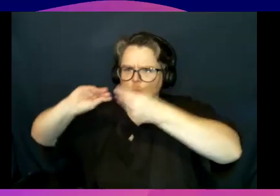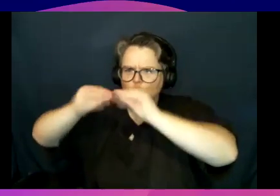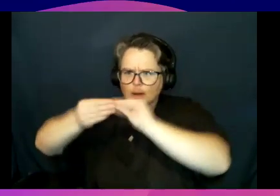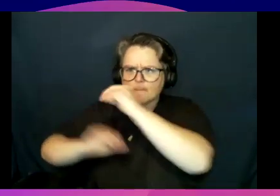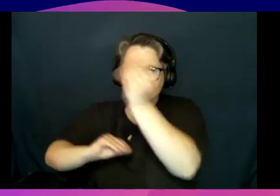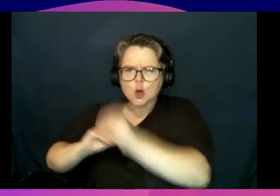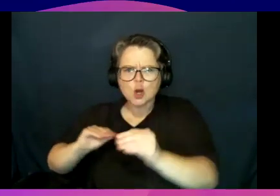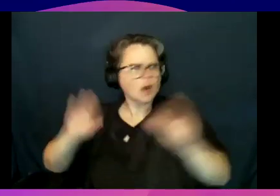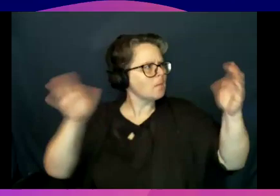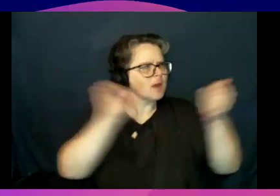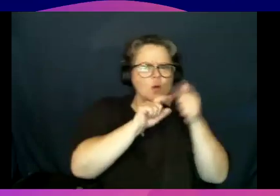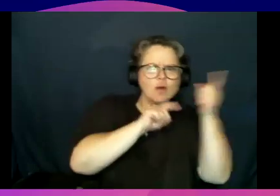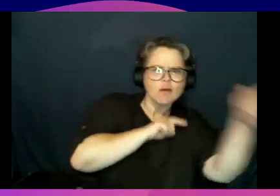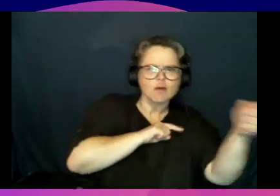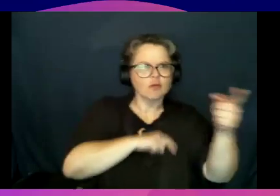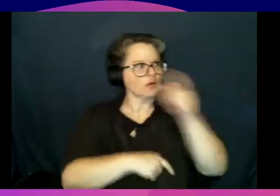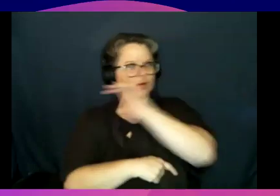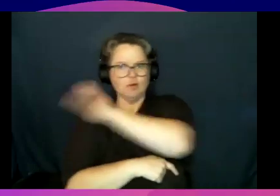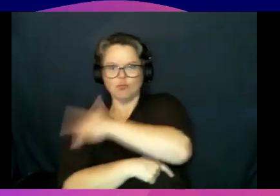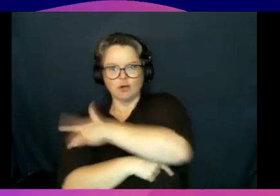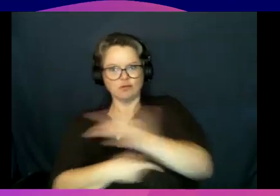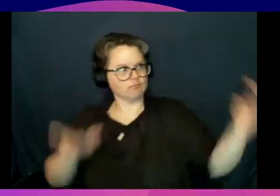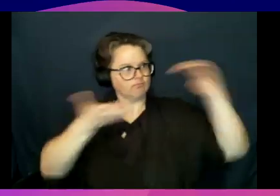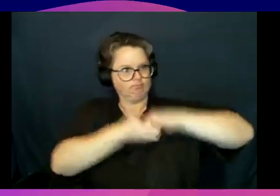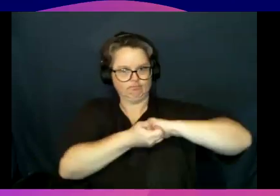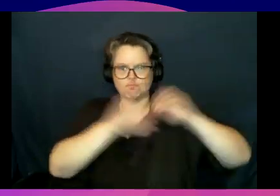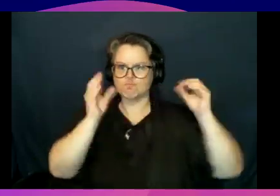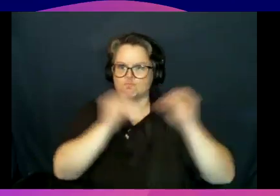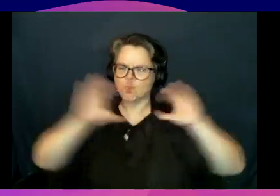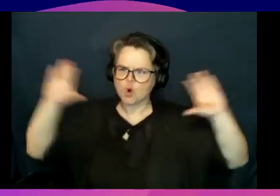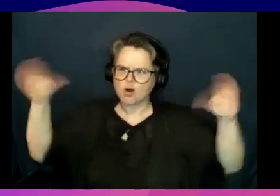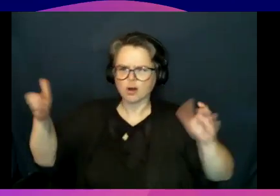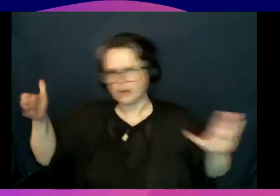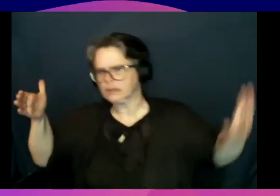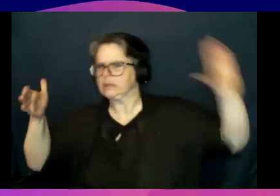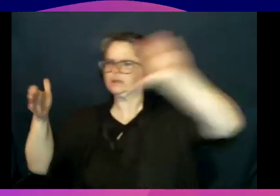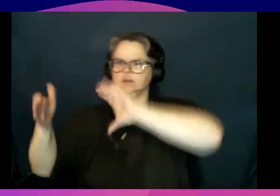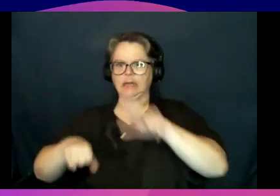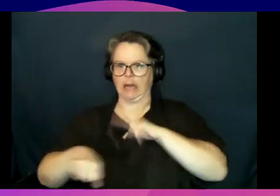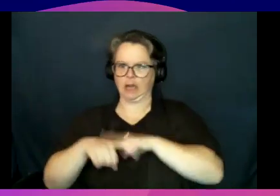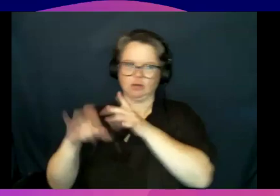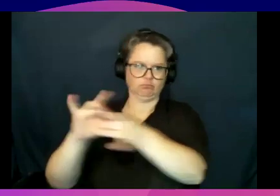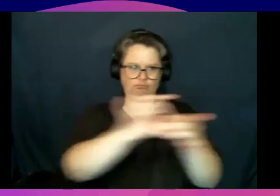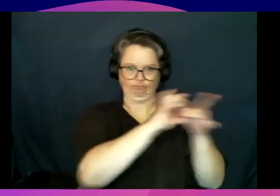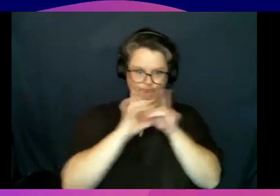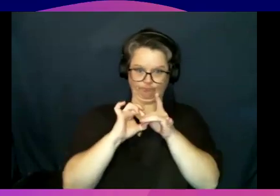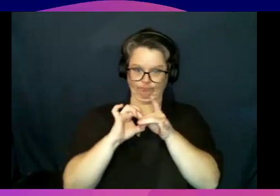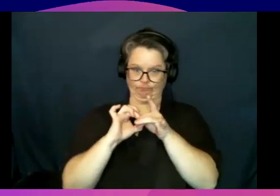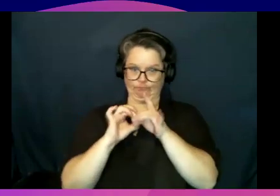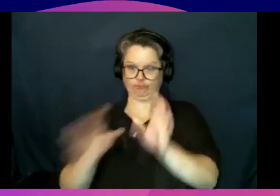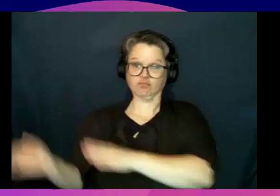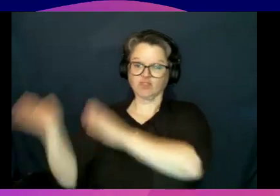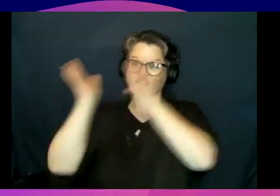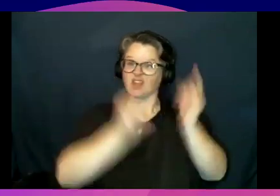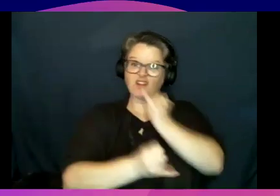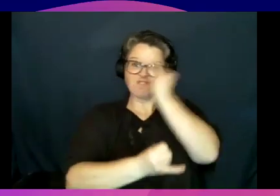like. It would also mean having a strong professional profile of GBV work so that